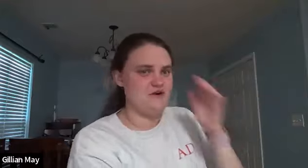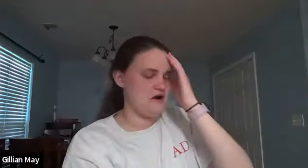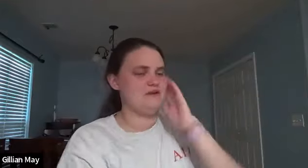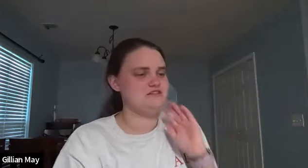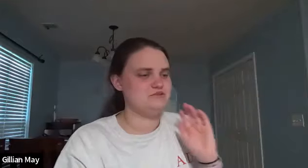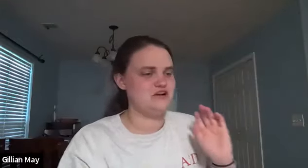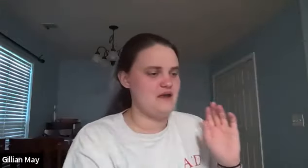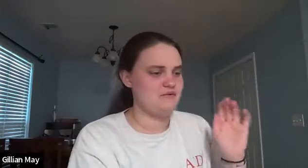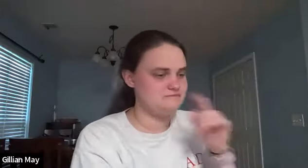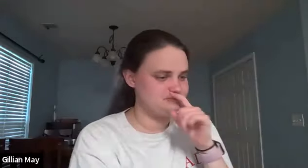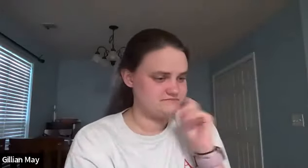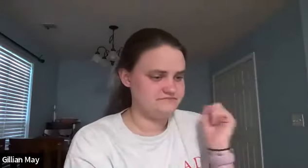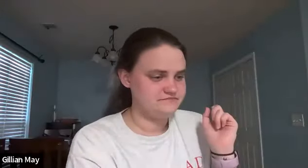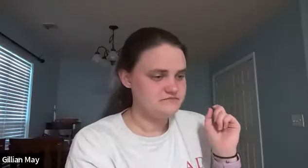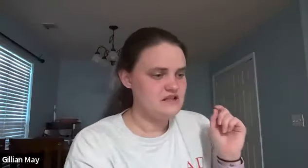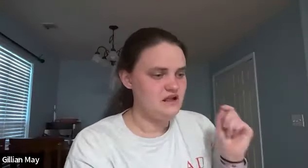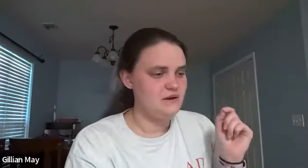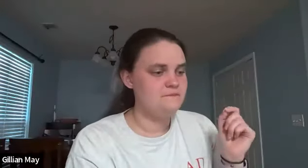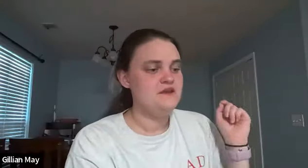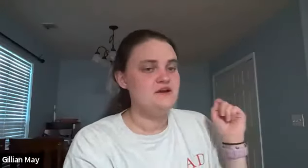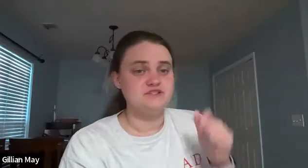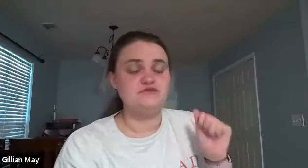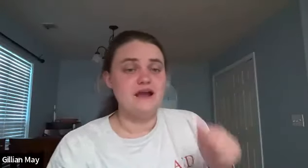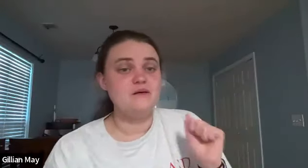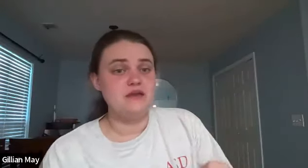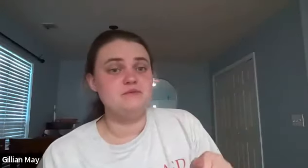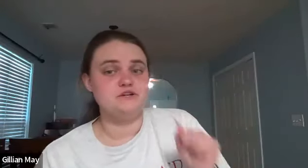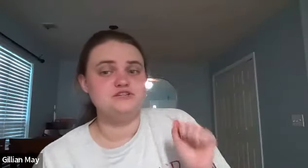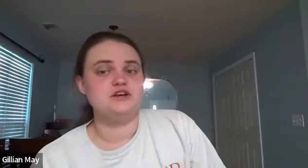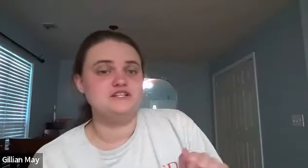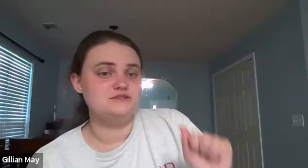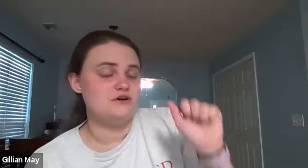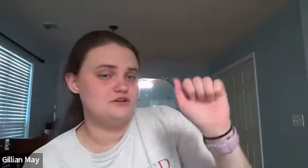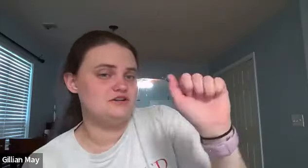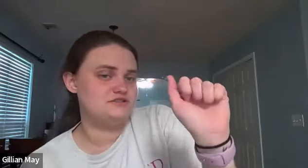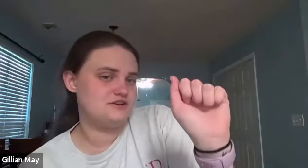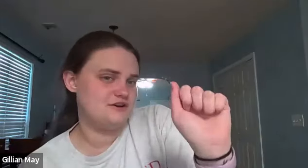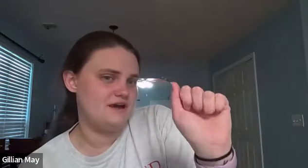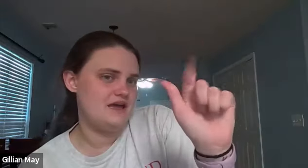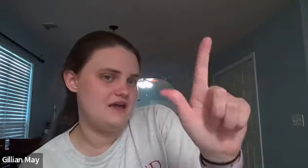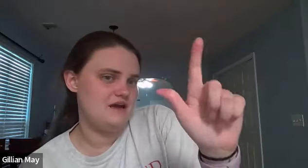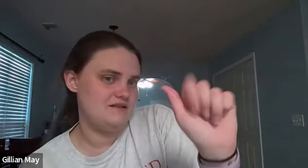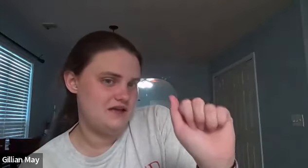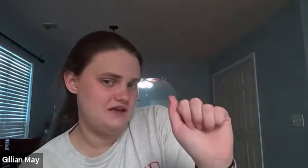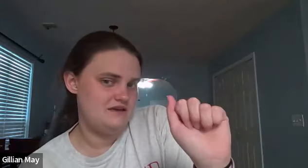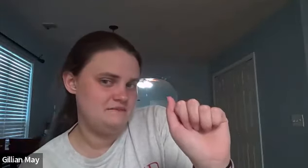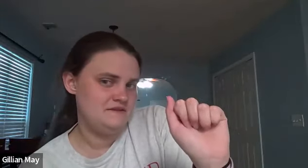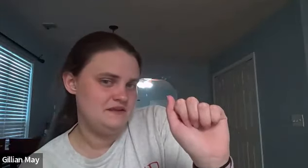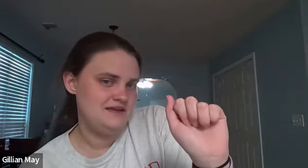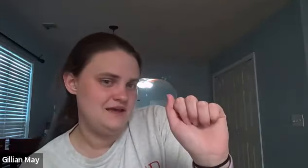far, but I'll double check on that one. But so for Alabama, what you're going to do is you're going to go ALA,